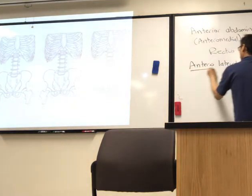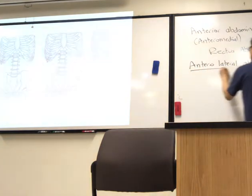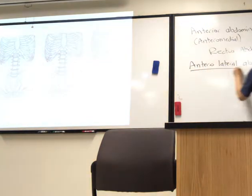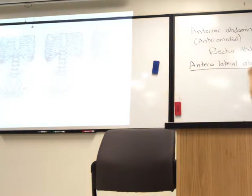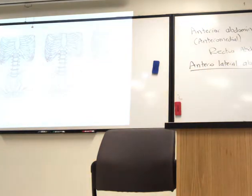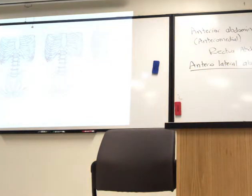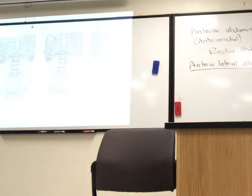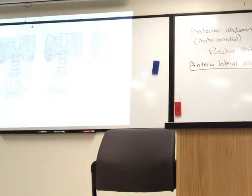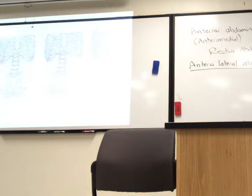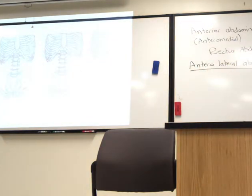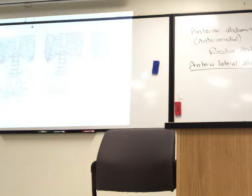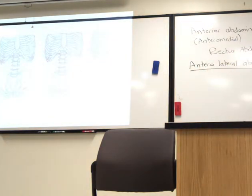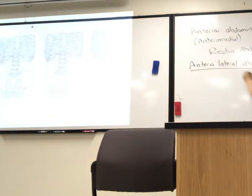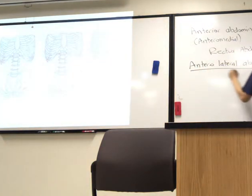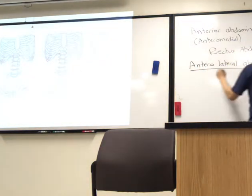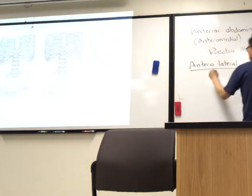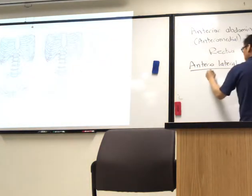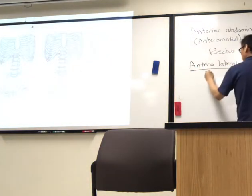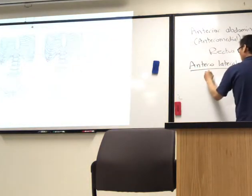as a part of